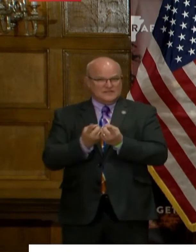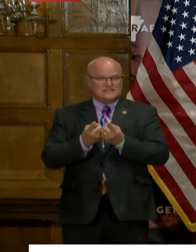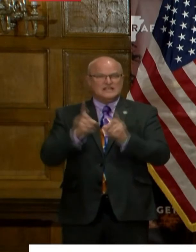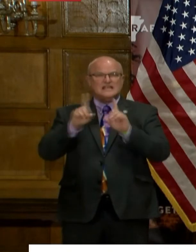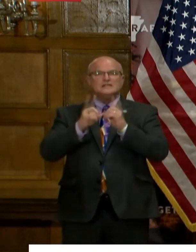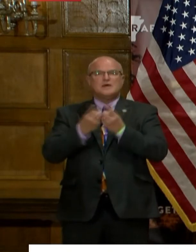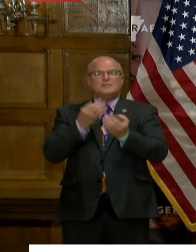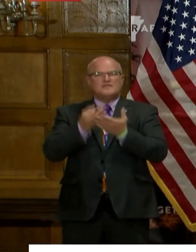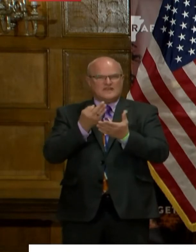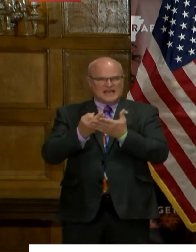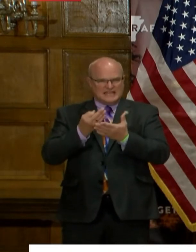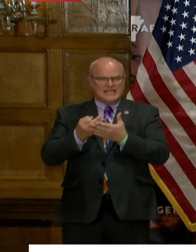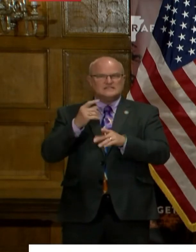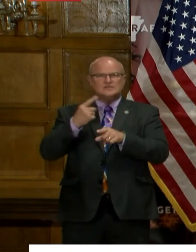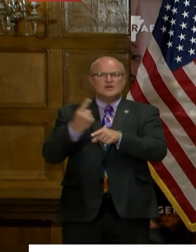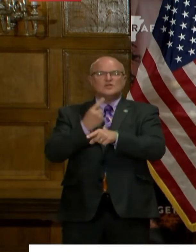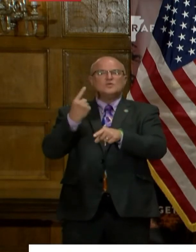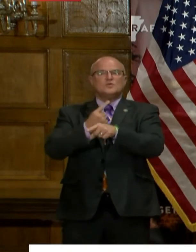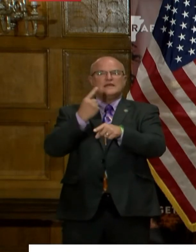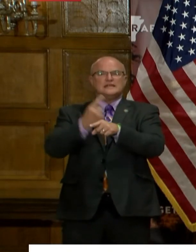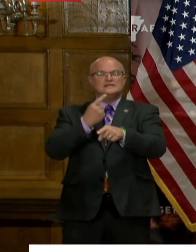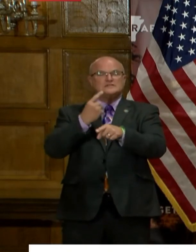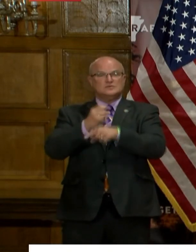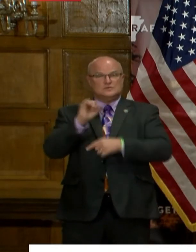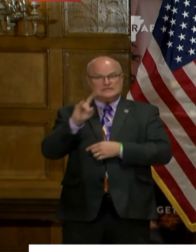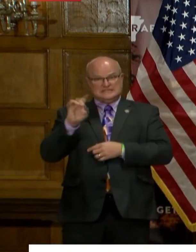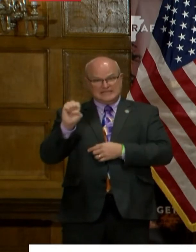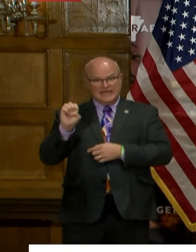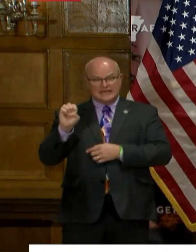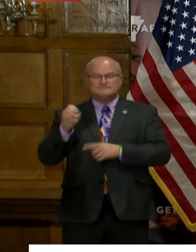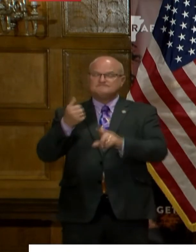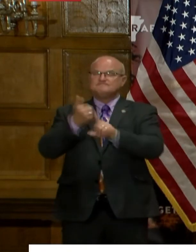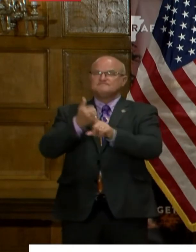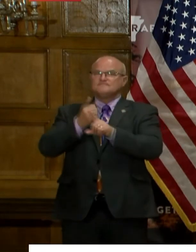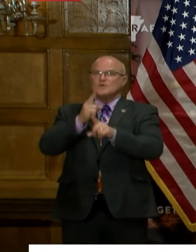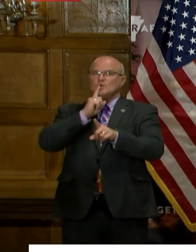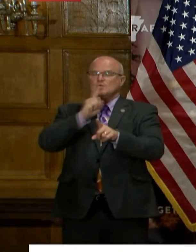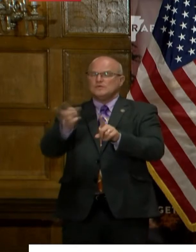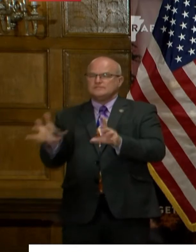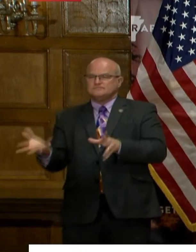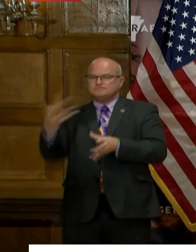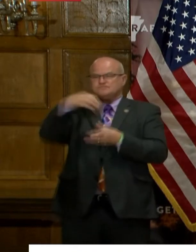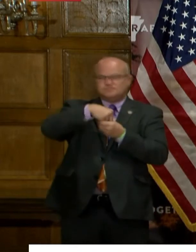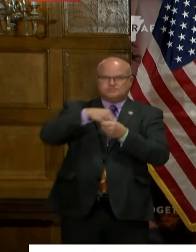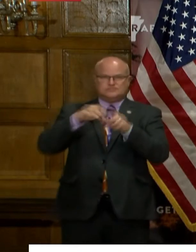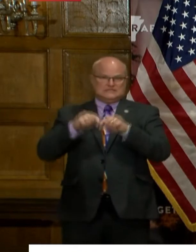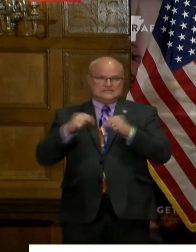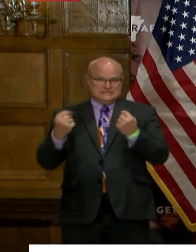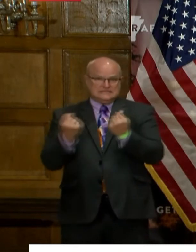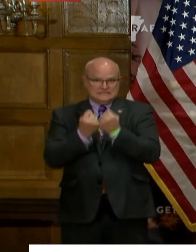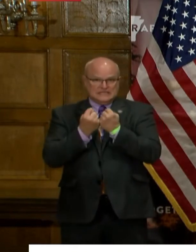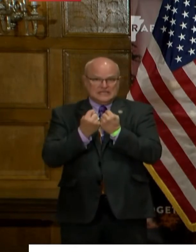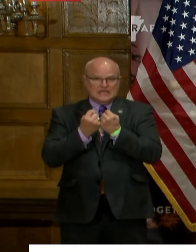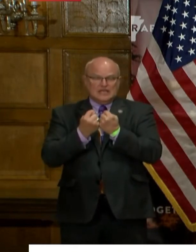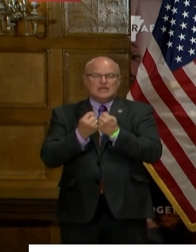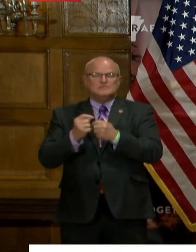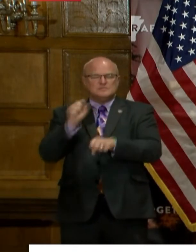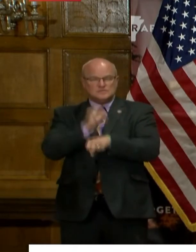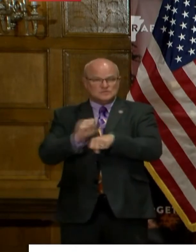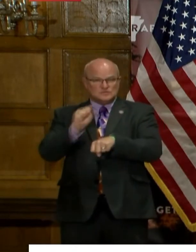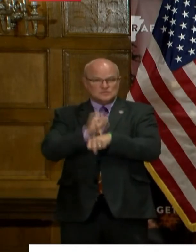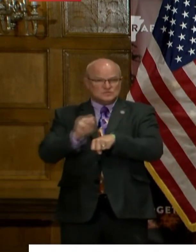the Department of Finance on the regulatory side, who has really been engaged with his team in